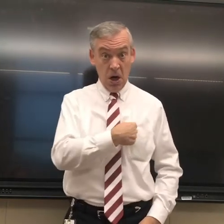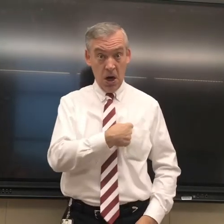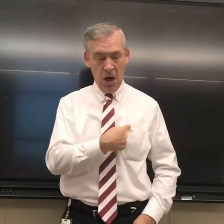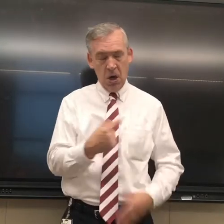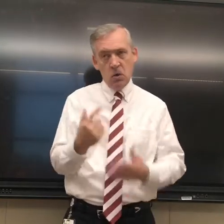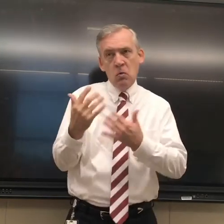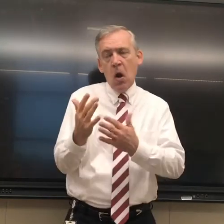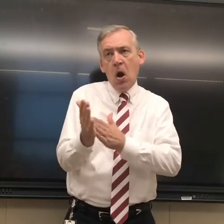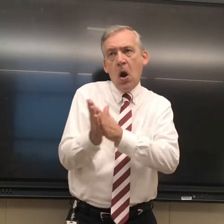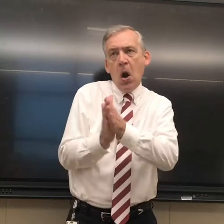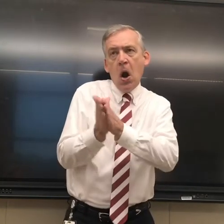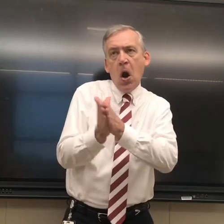the corner.